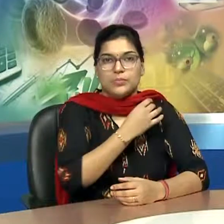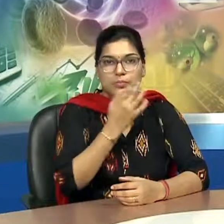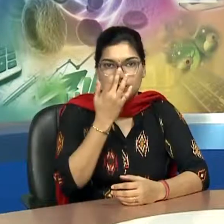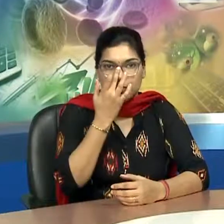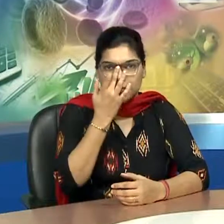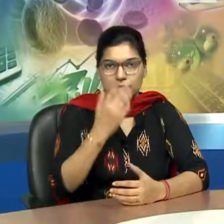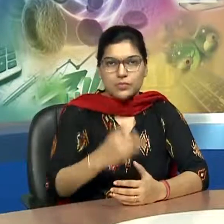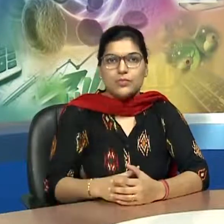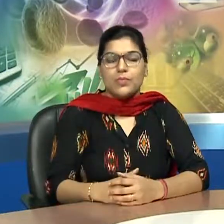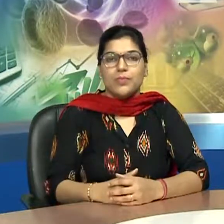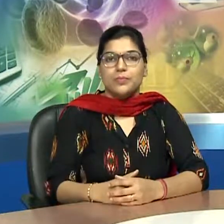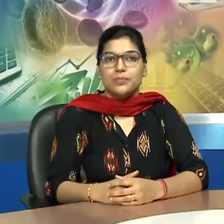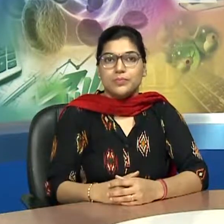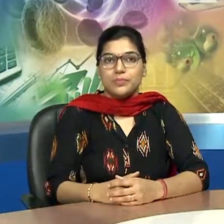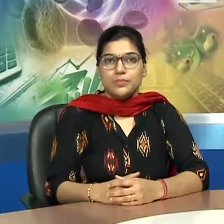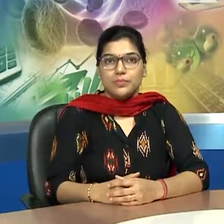healthy choices.